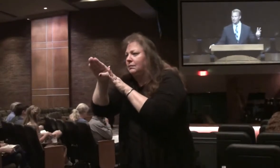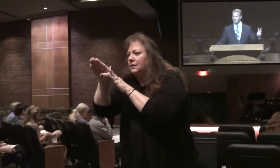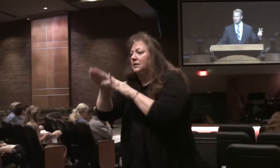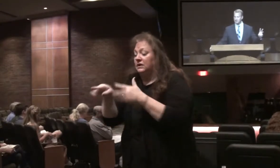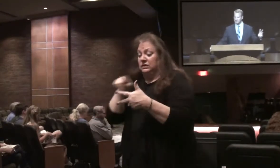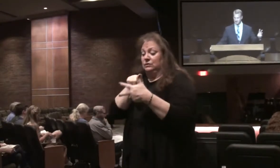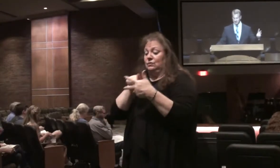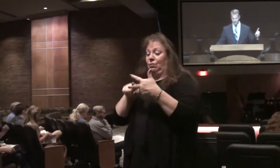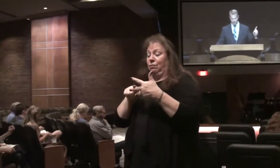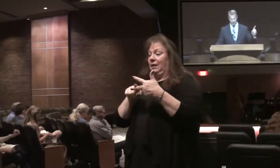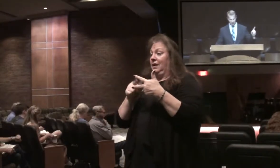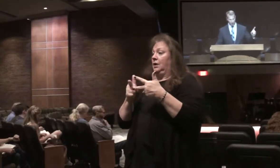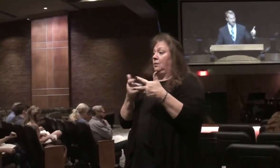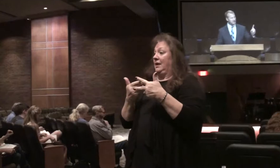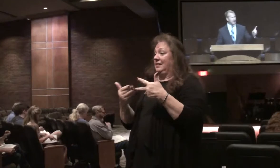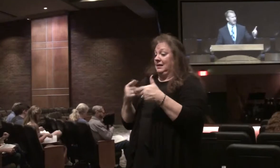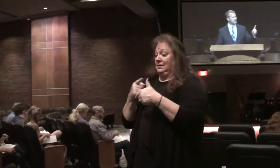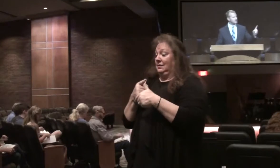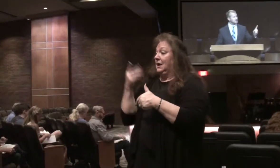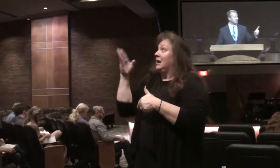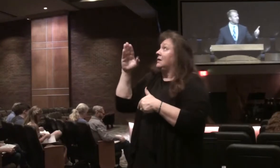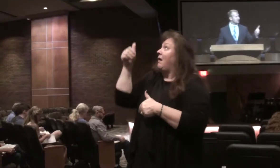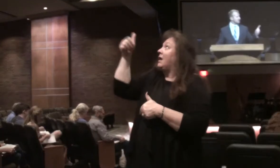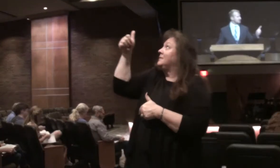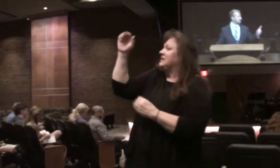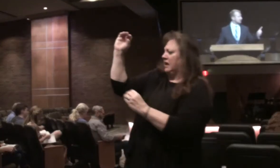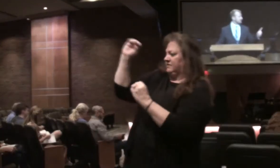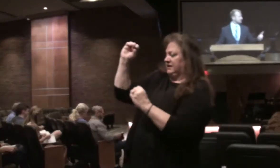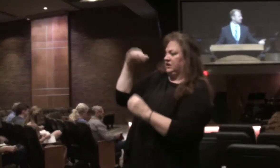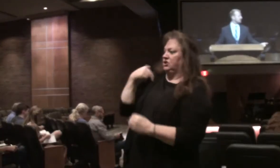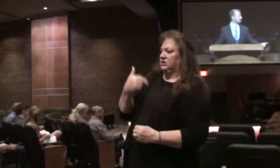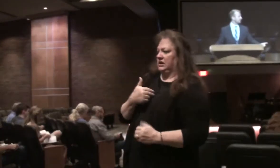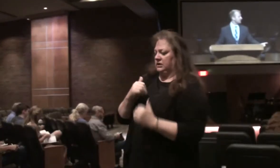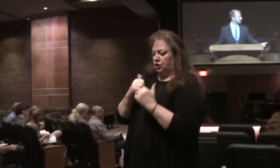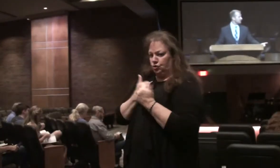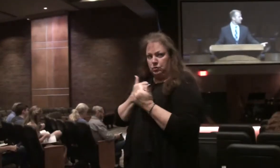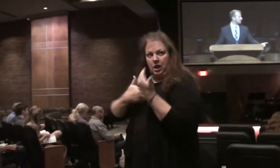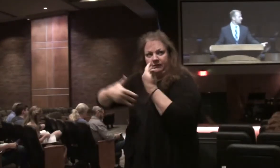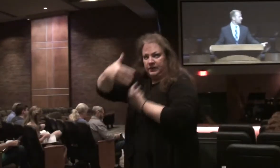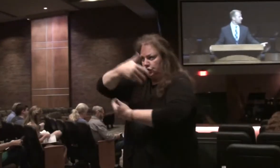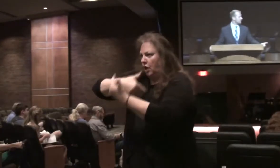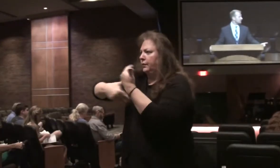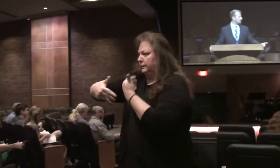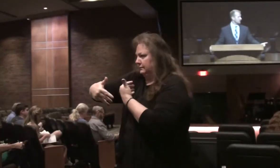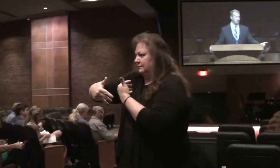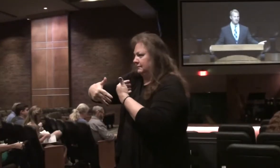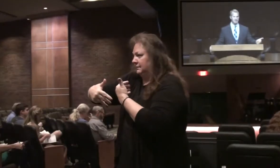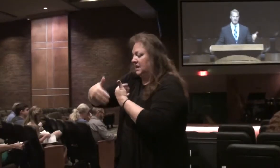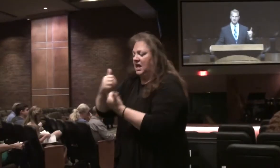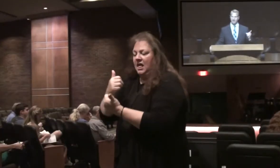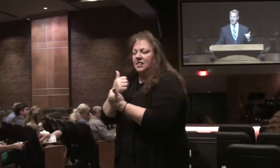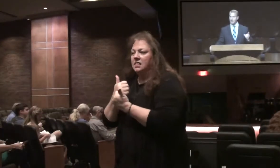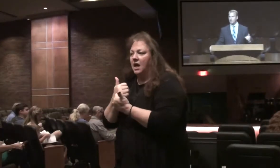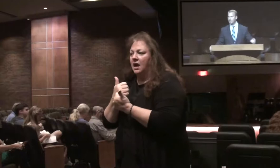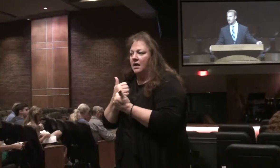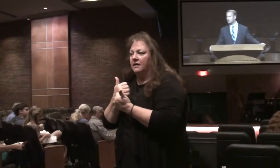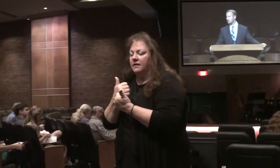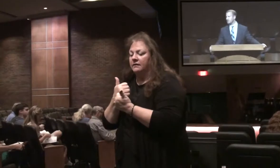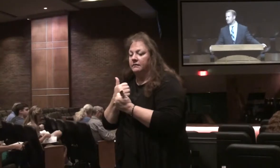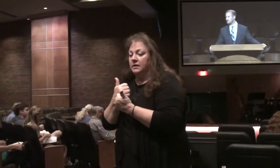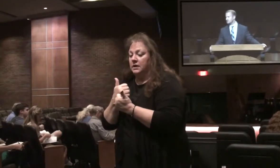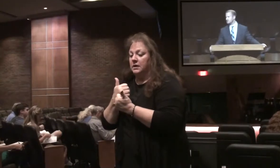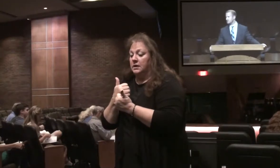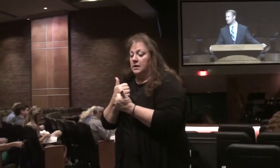things from those two verses. Number one, God himself teaches believers to love one another. Love is a defining mark